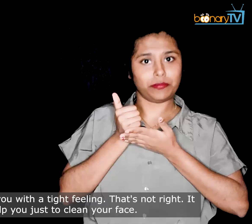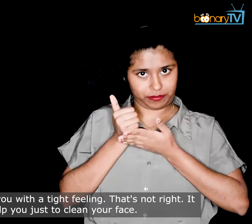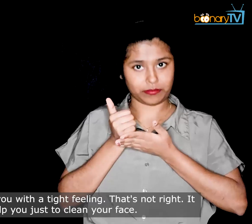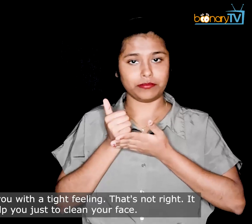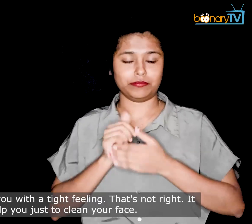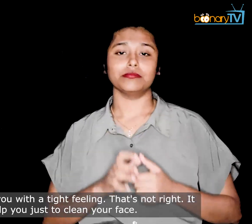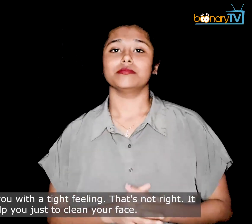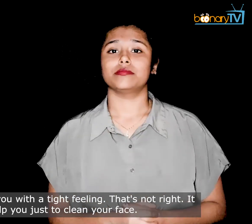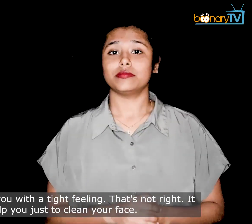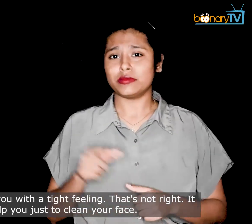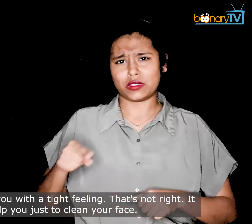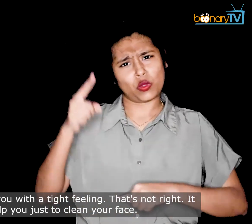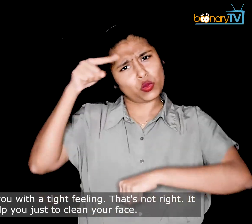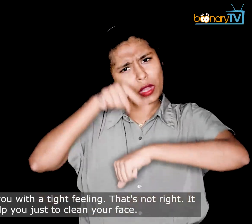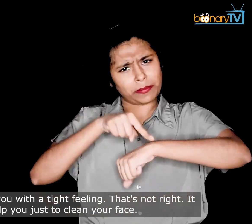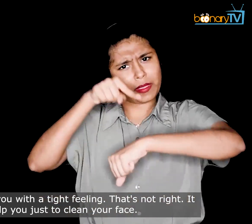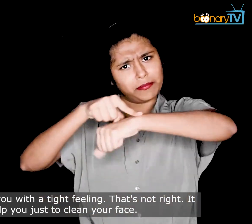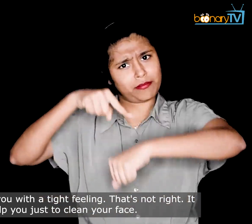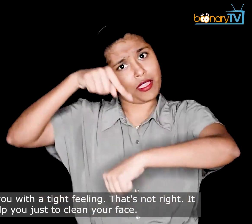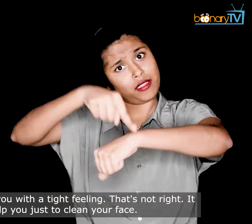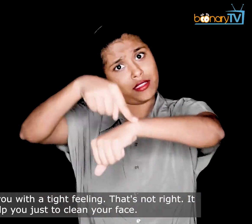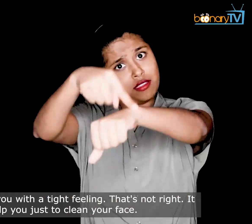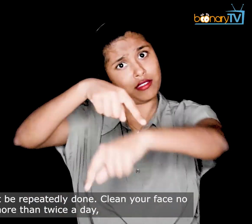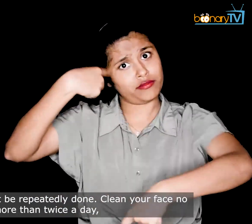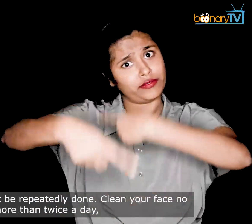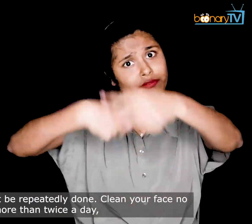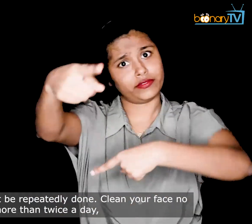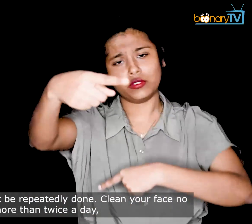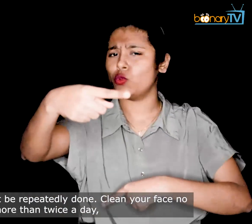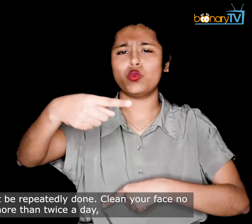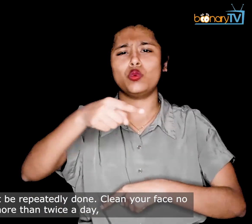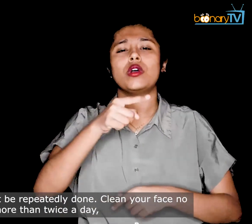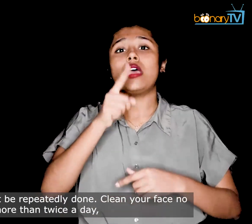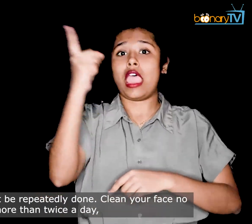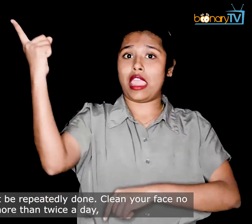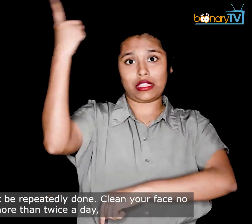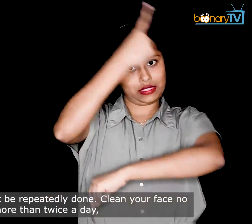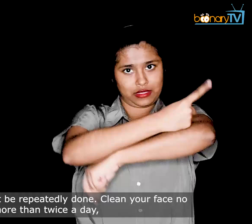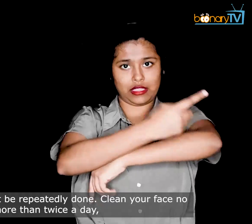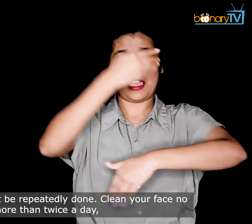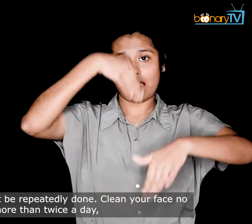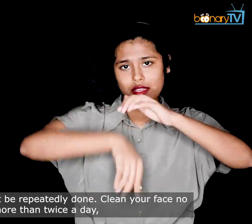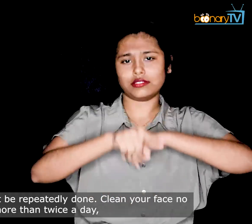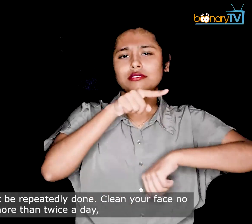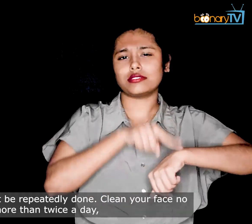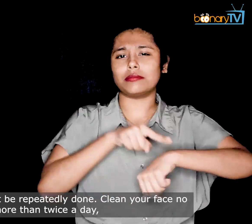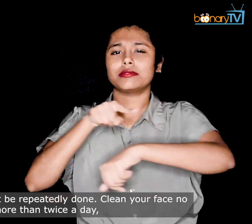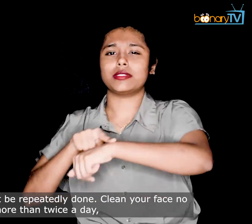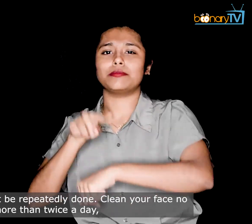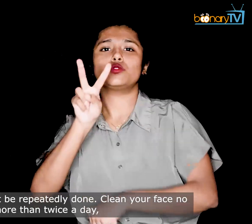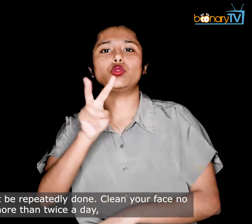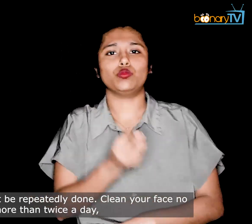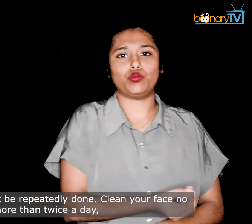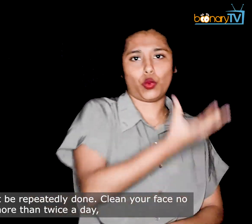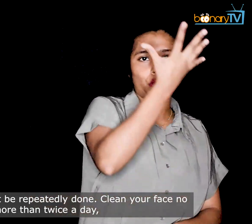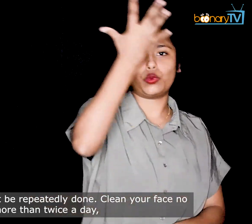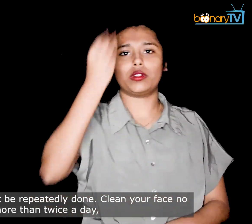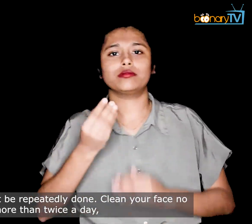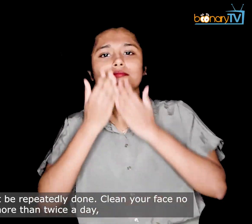you just to clean your face. Cleansing should not be repeatedly done. Clean your face no